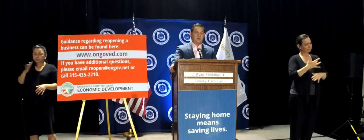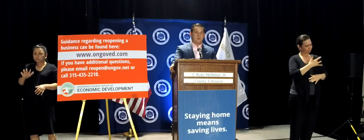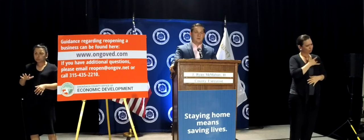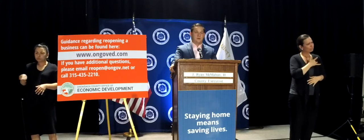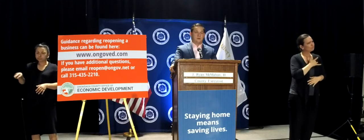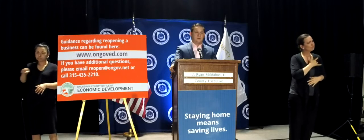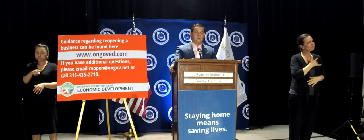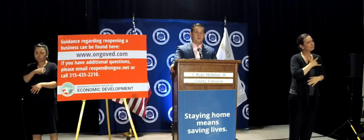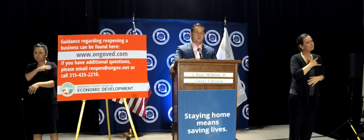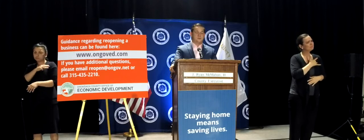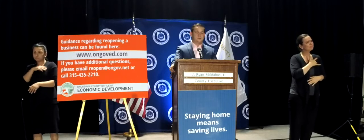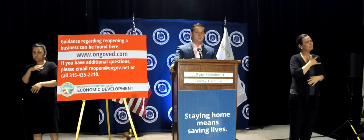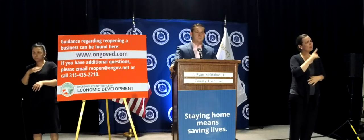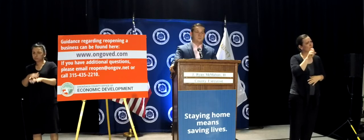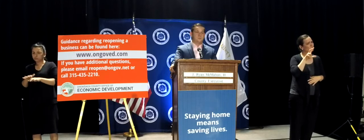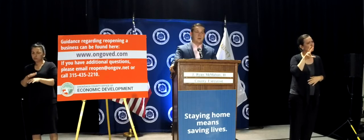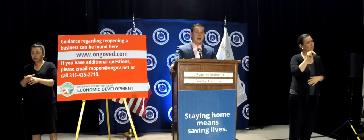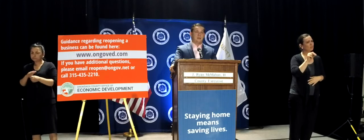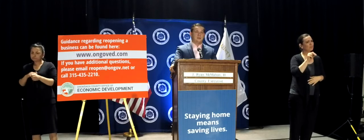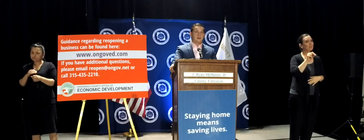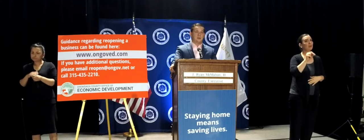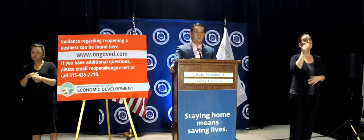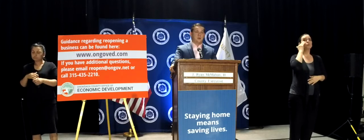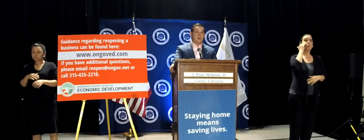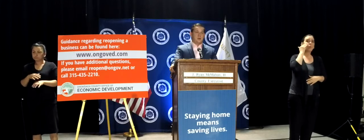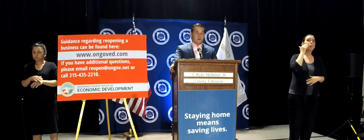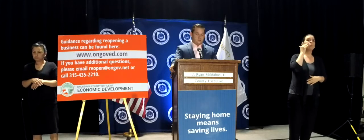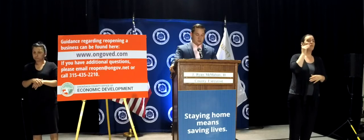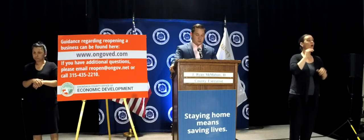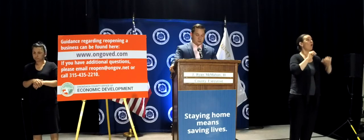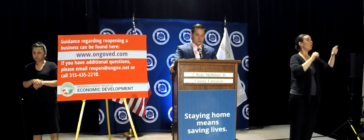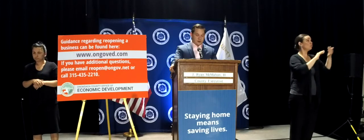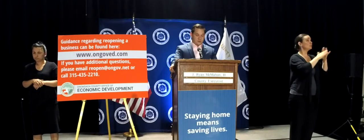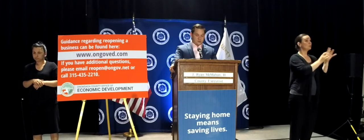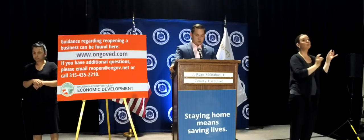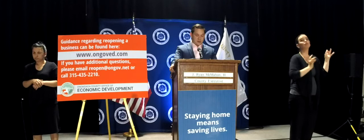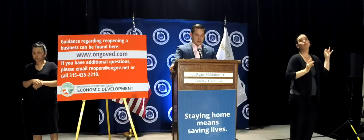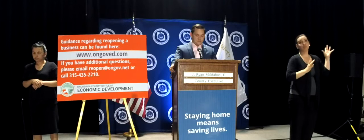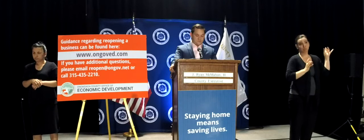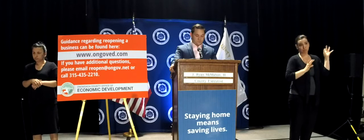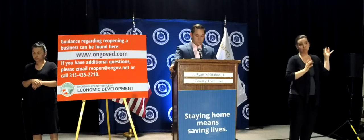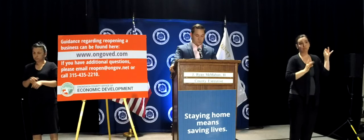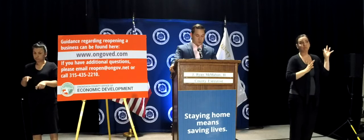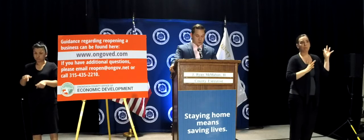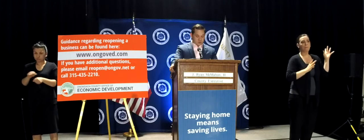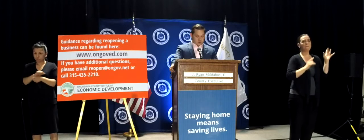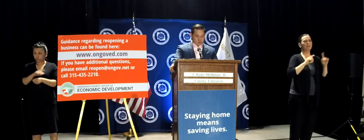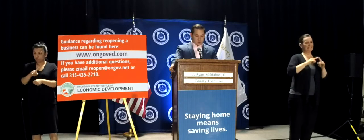it's good compared to other communities just highlights how vicious this virus has been.